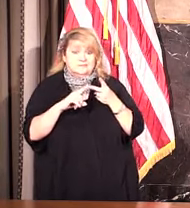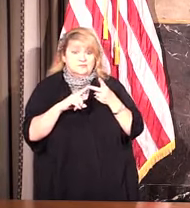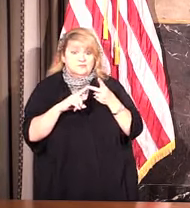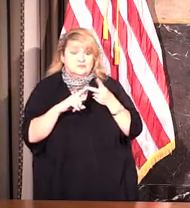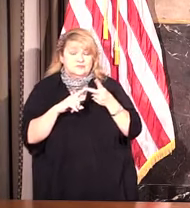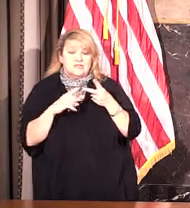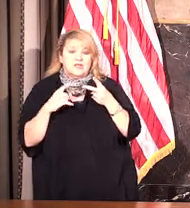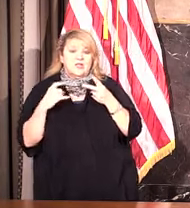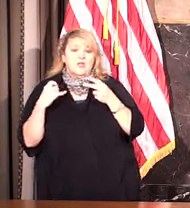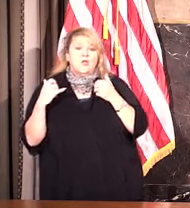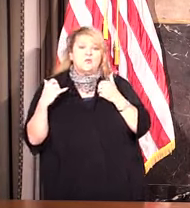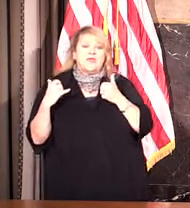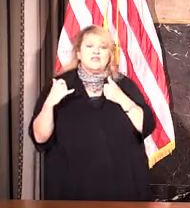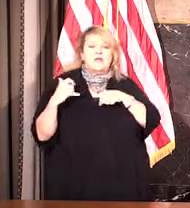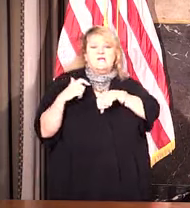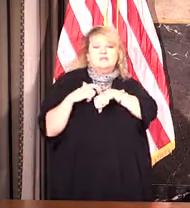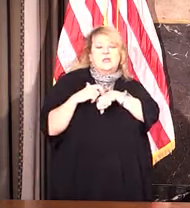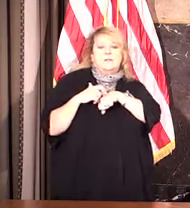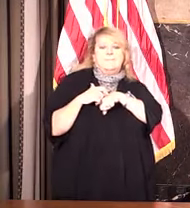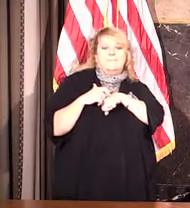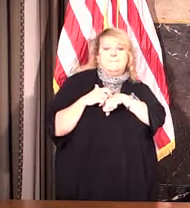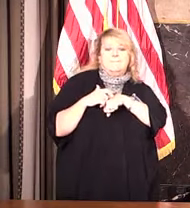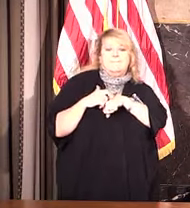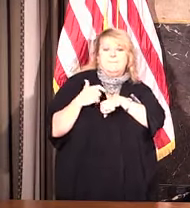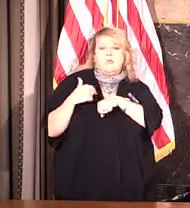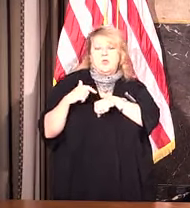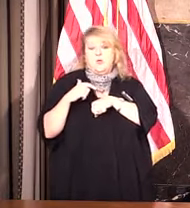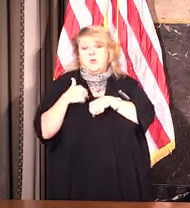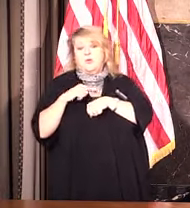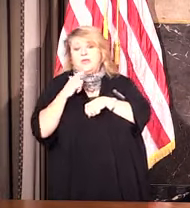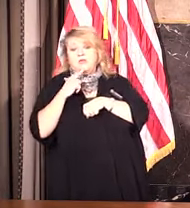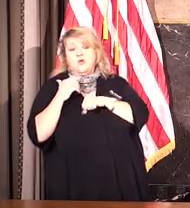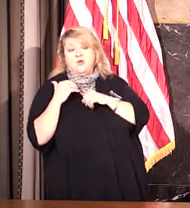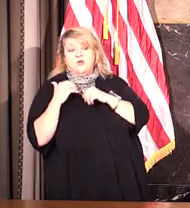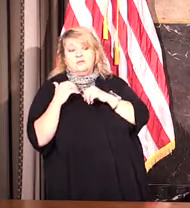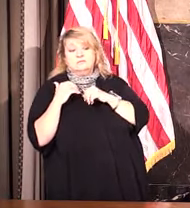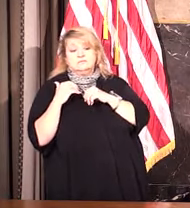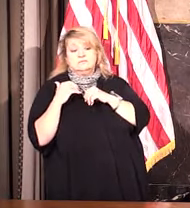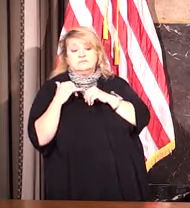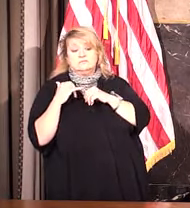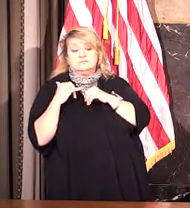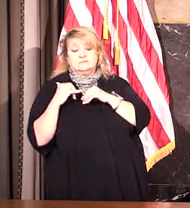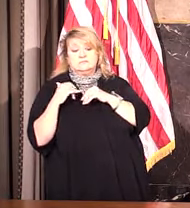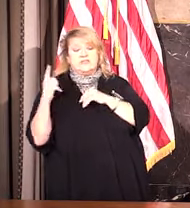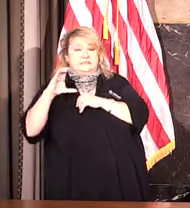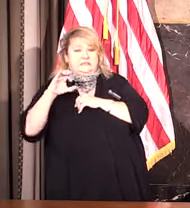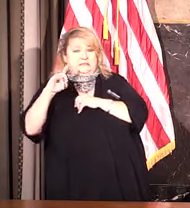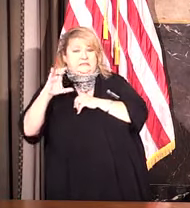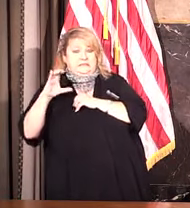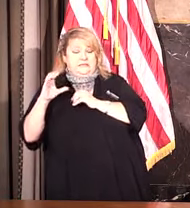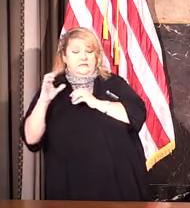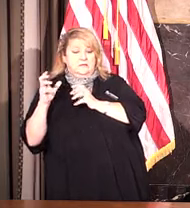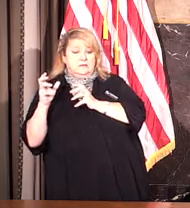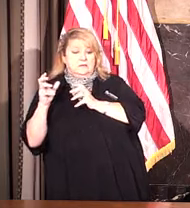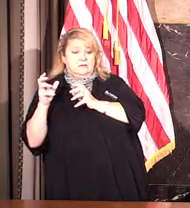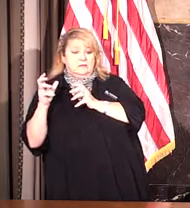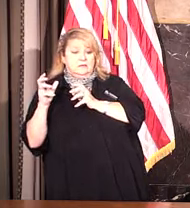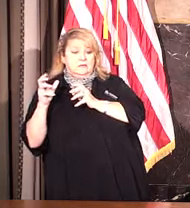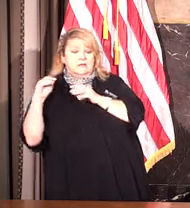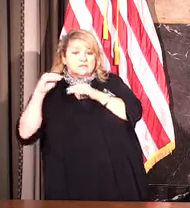right now in the country. And this is really what drove the CDC's announcement today, their recommendations.